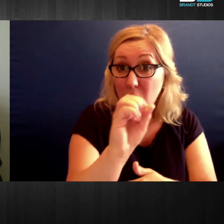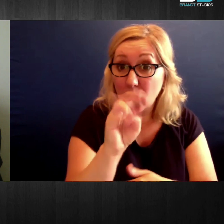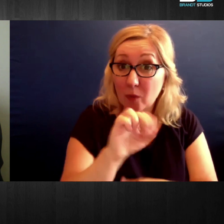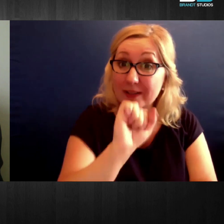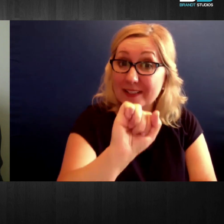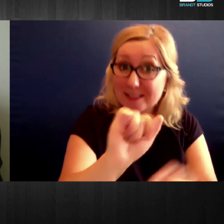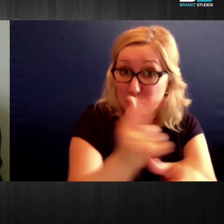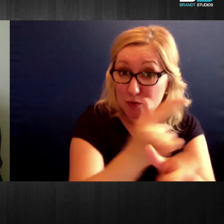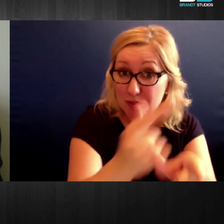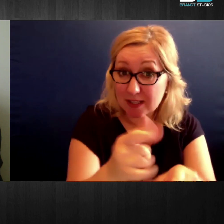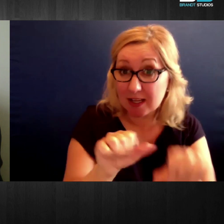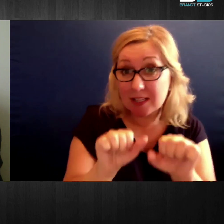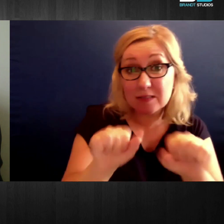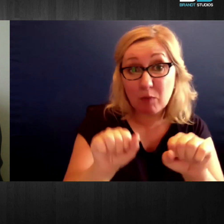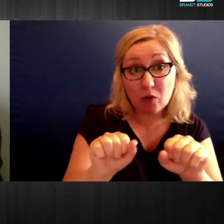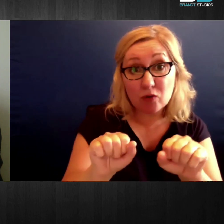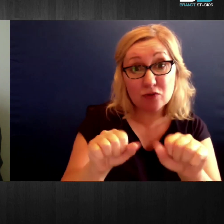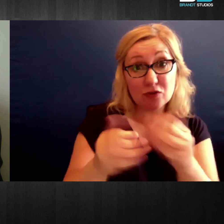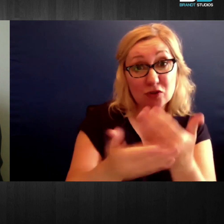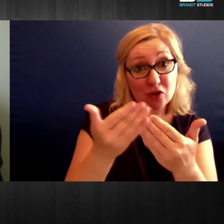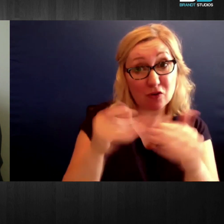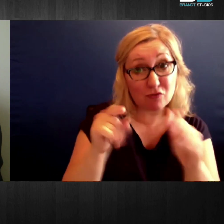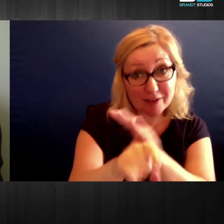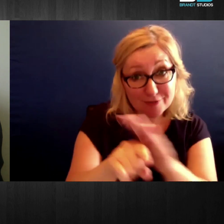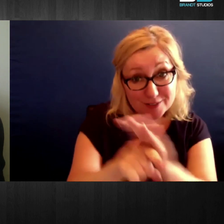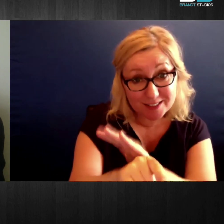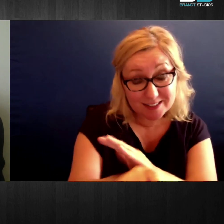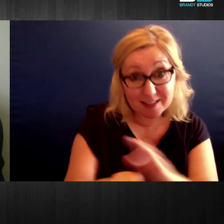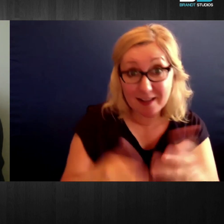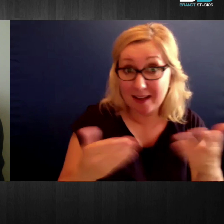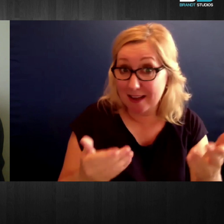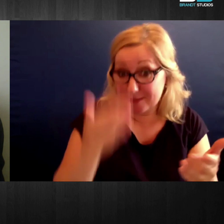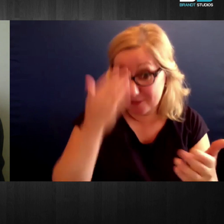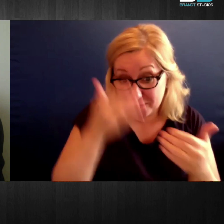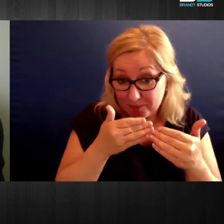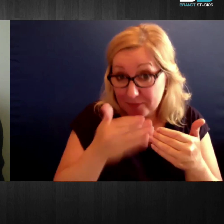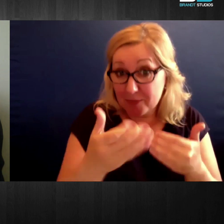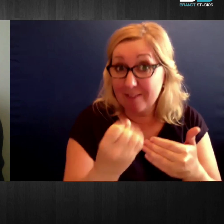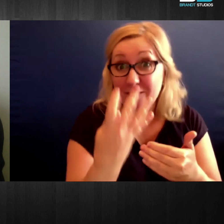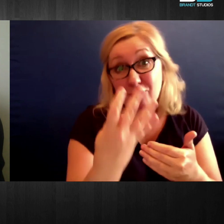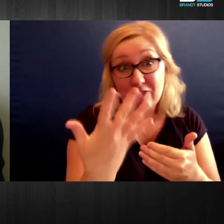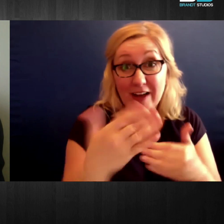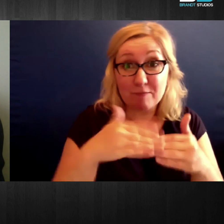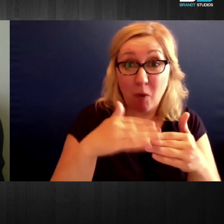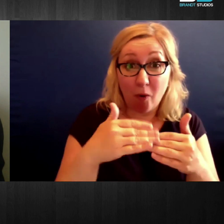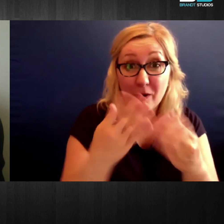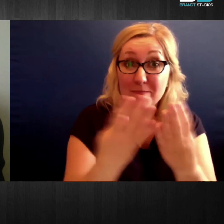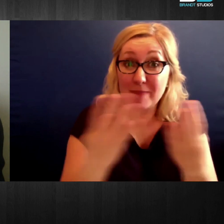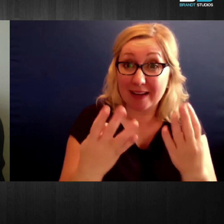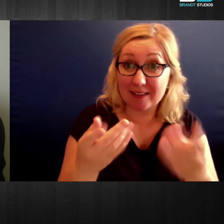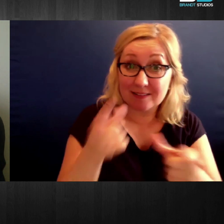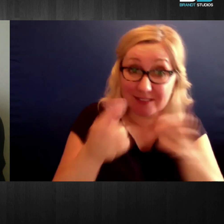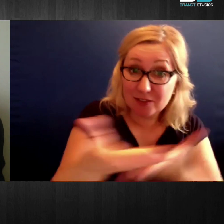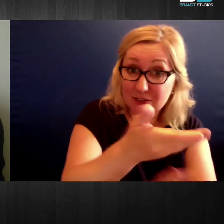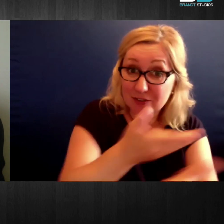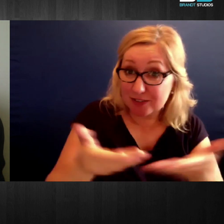still have 4 or 5 more. And next week, we're going to be talking about supporting students in these vulnerable times and ways